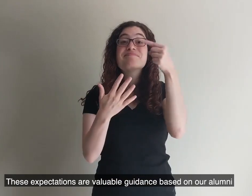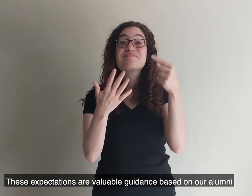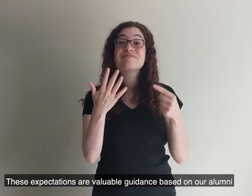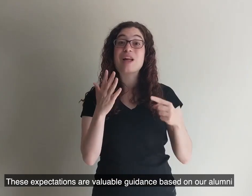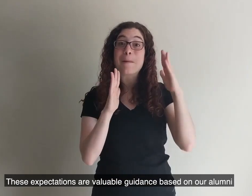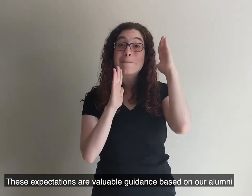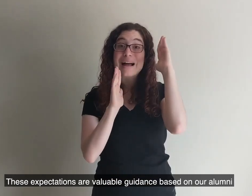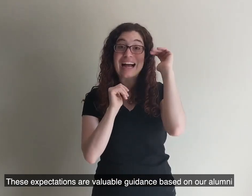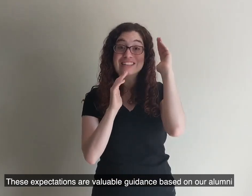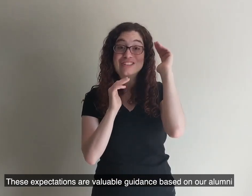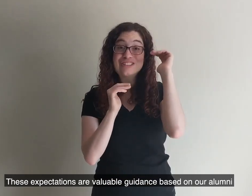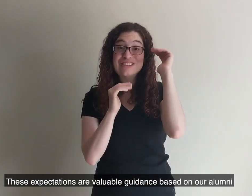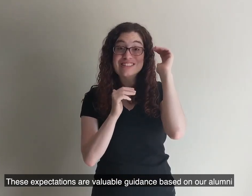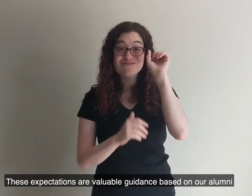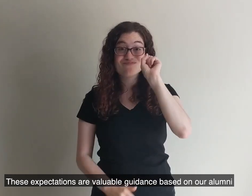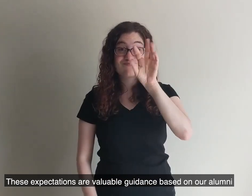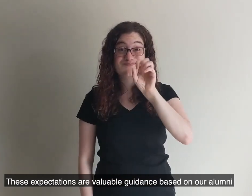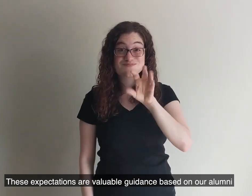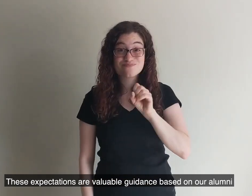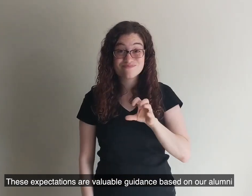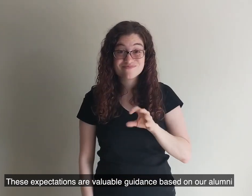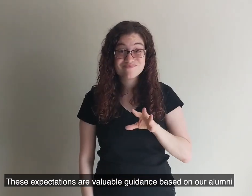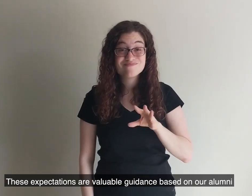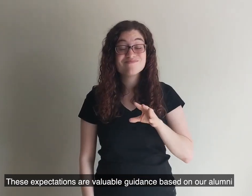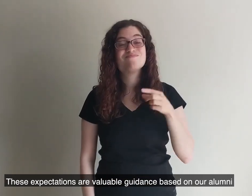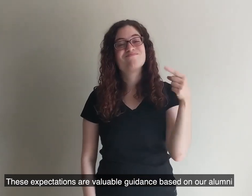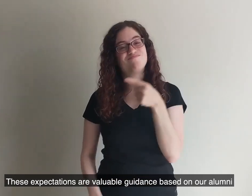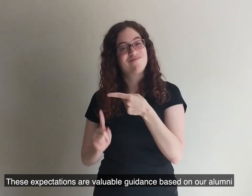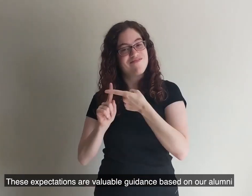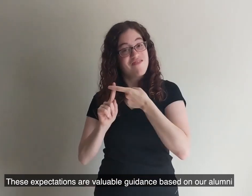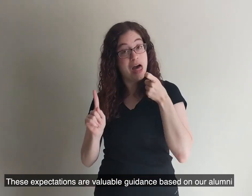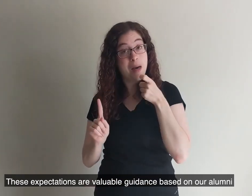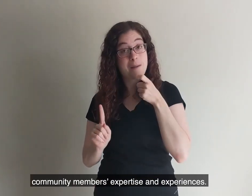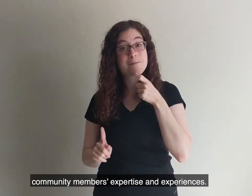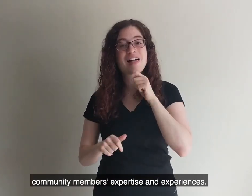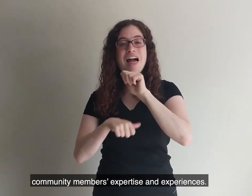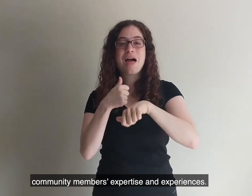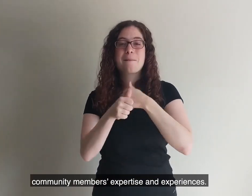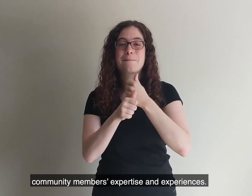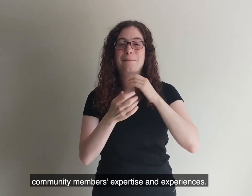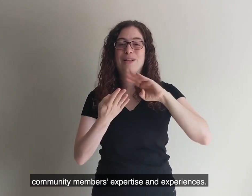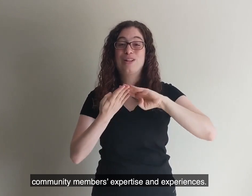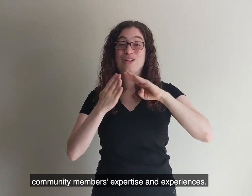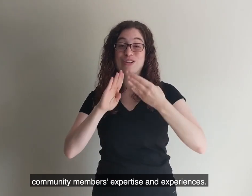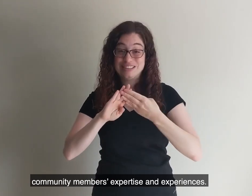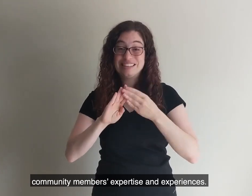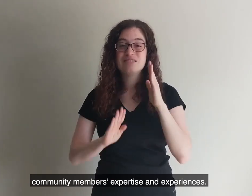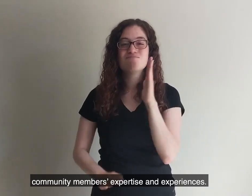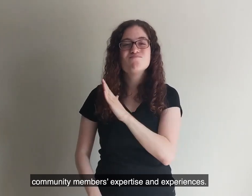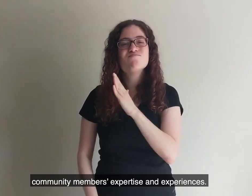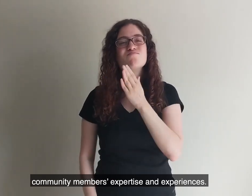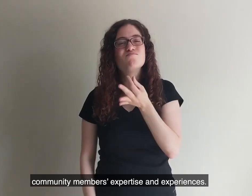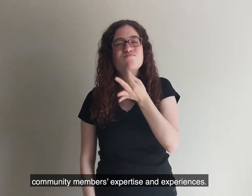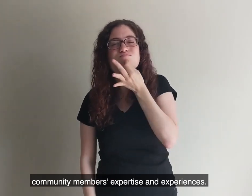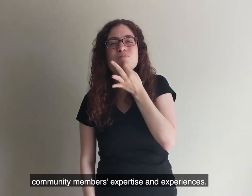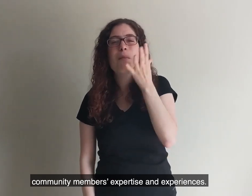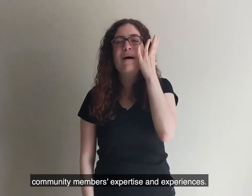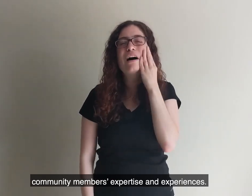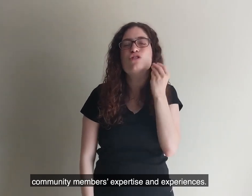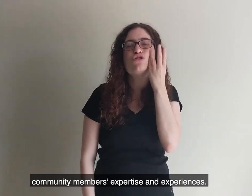These expectations are valuable guidance based on our alumni community members' expertise